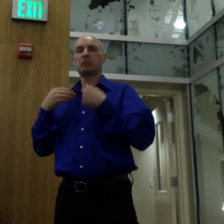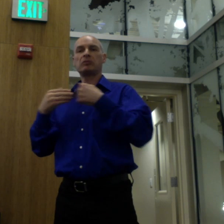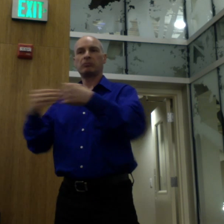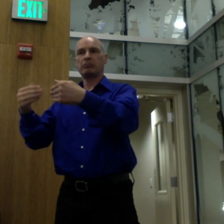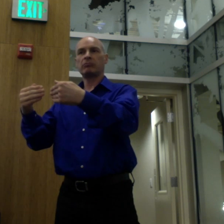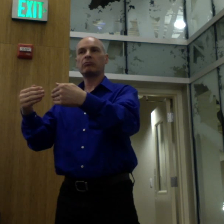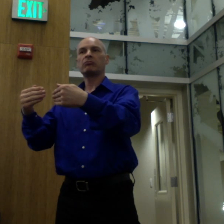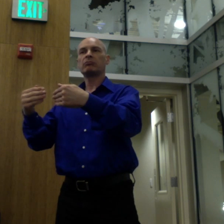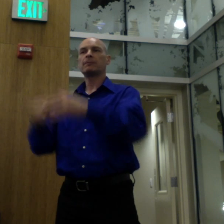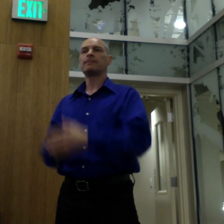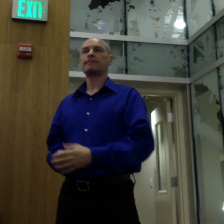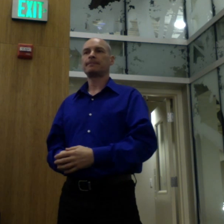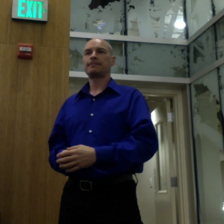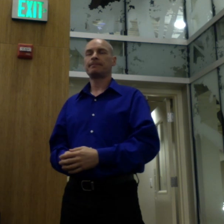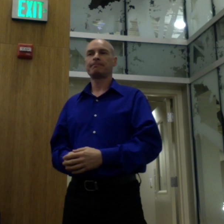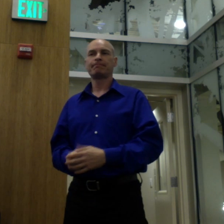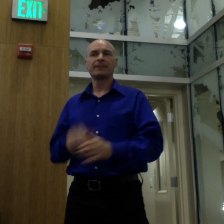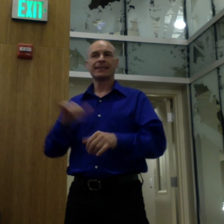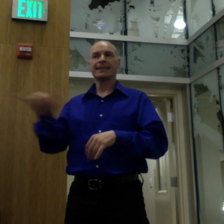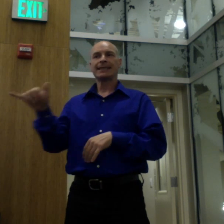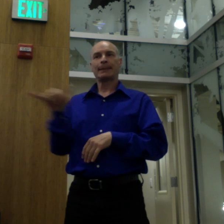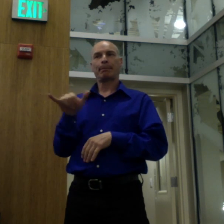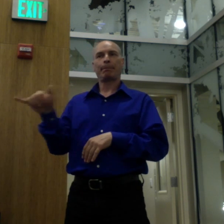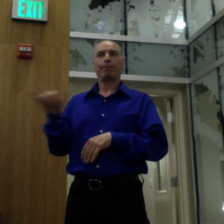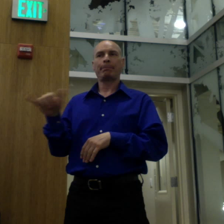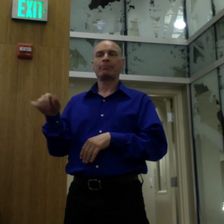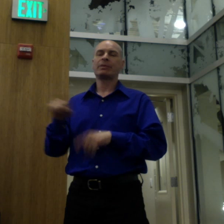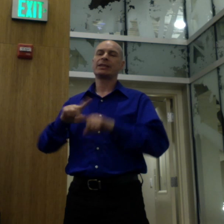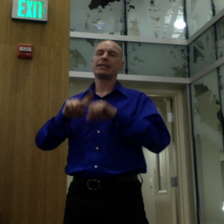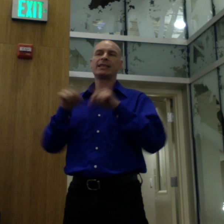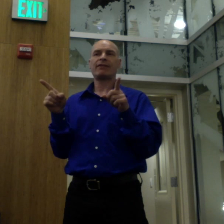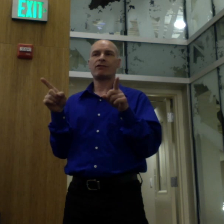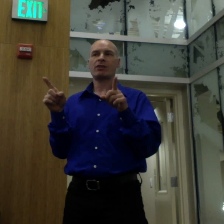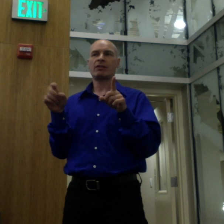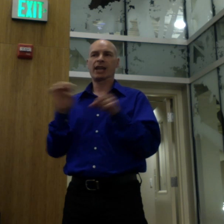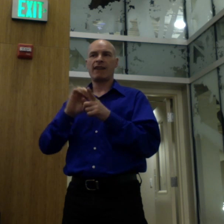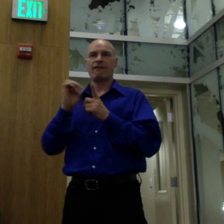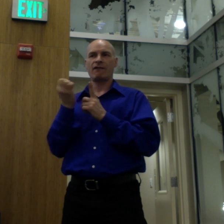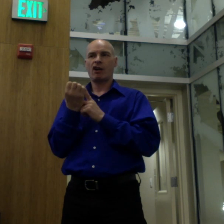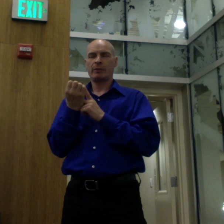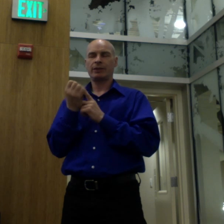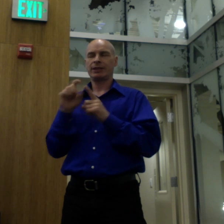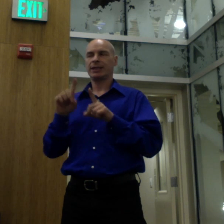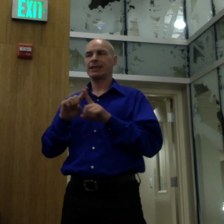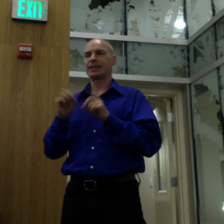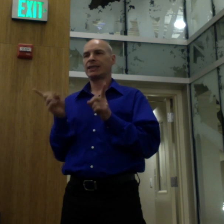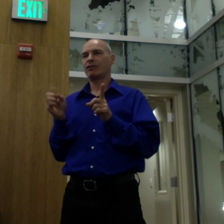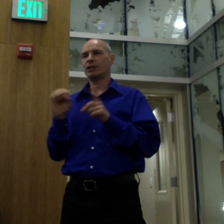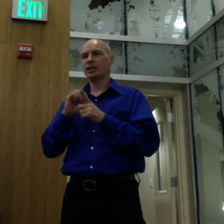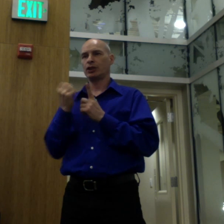there. It's the same thing, just a different environment, a different situation.